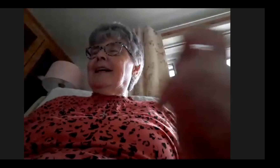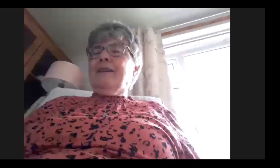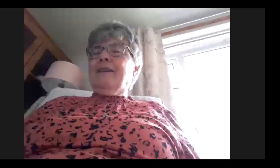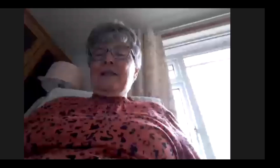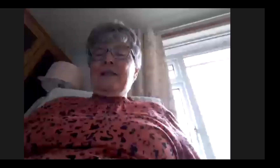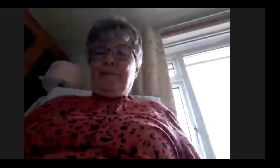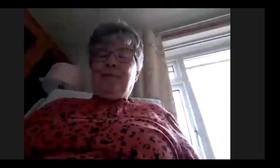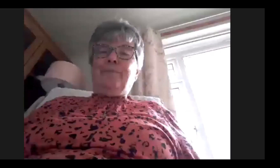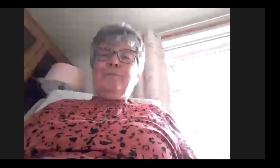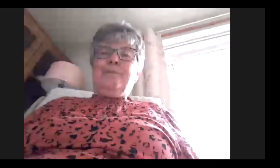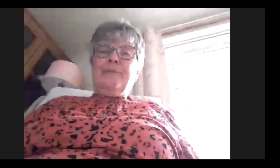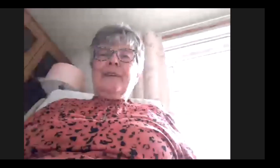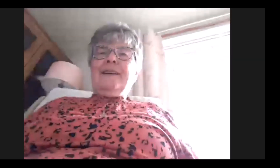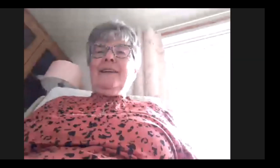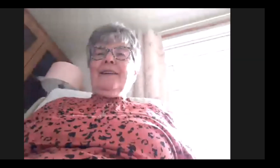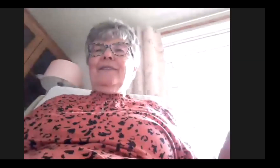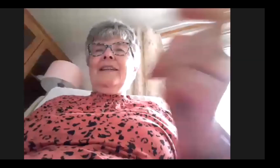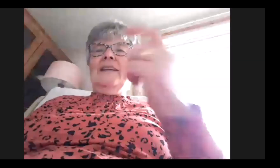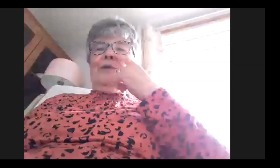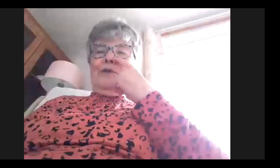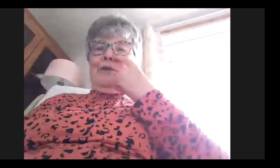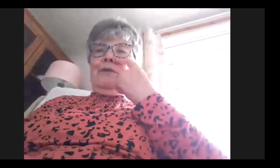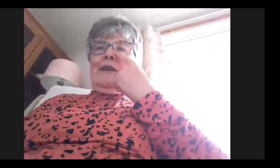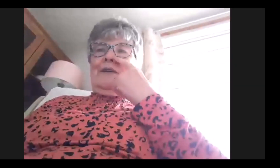language when he couldn't talk very well,